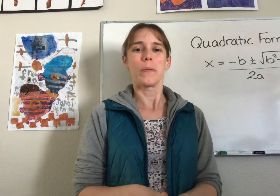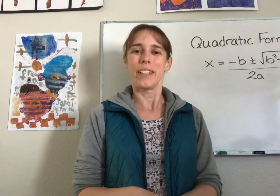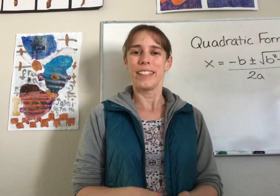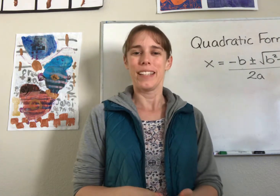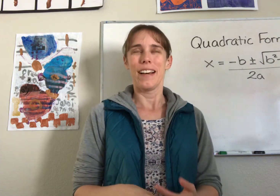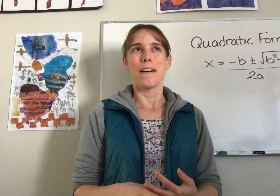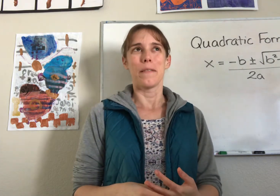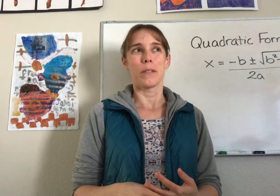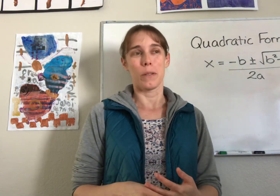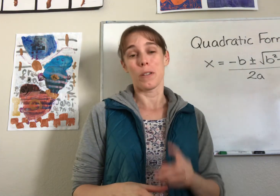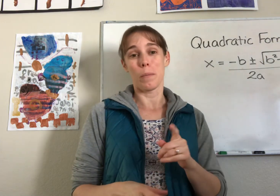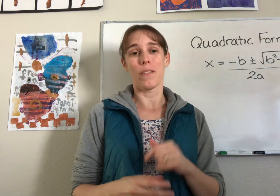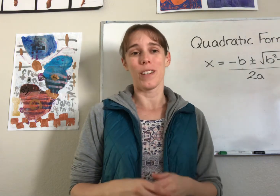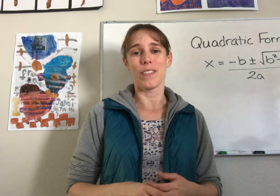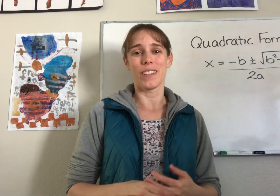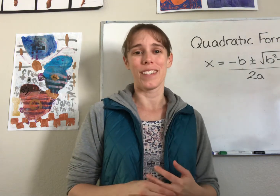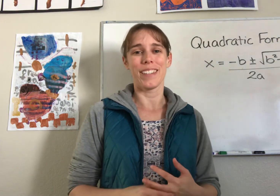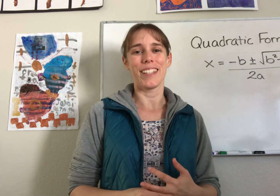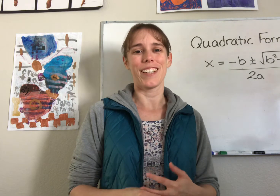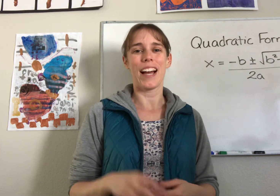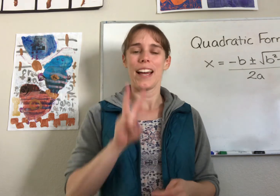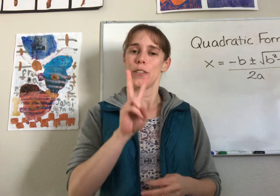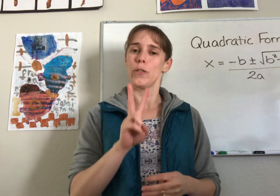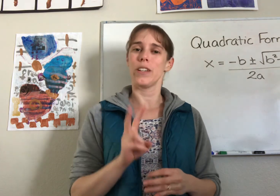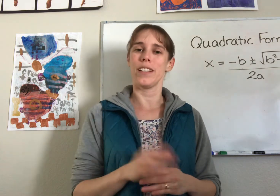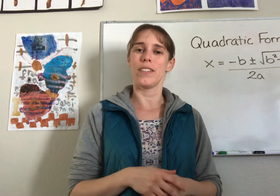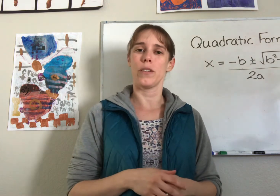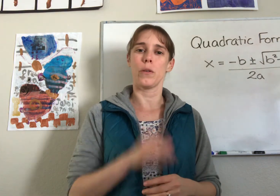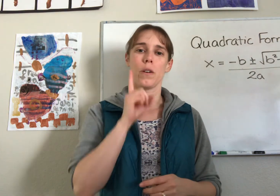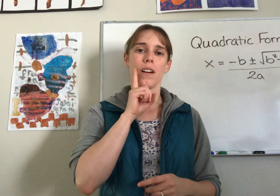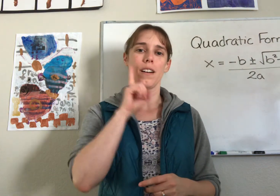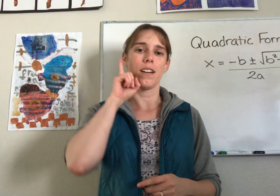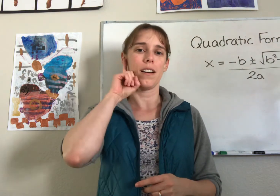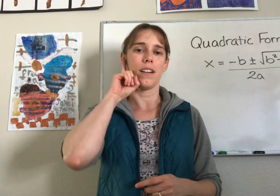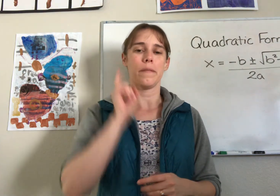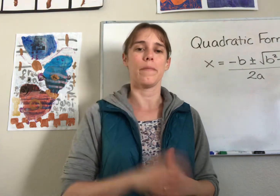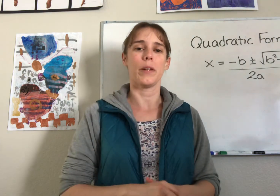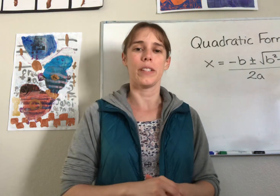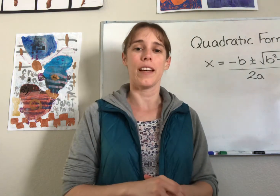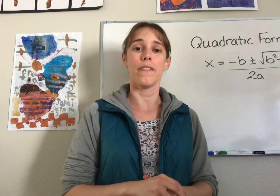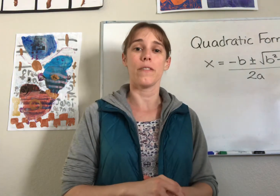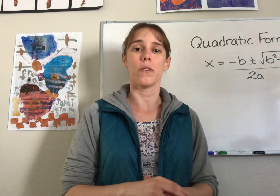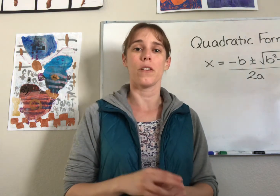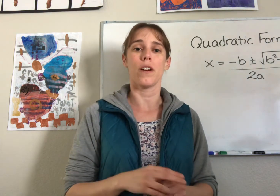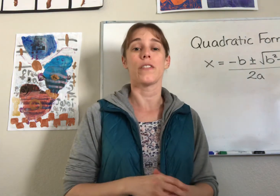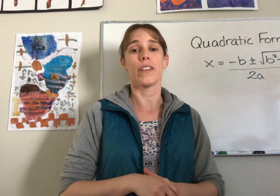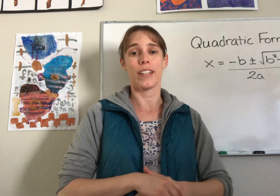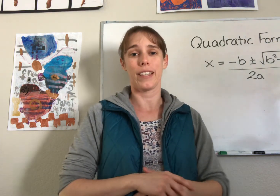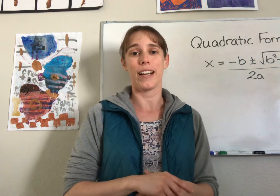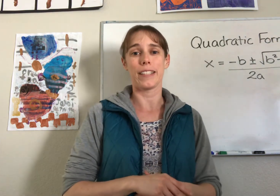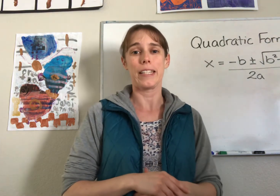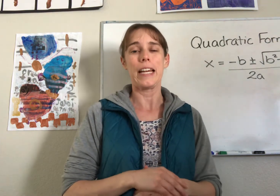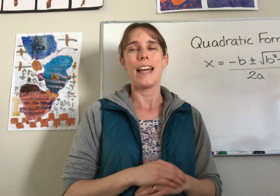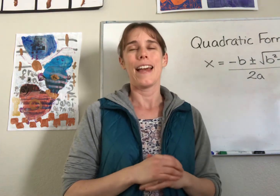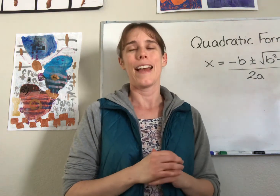1, which was also my very first year teaching, I had two kids who were deaf or hard of hearing in the class,